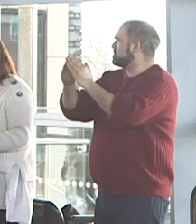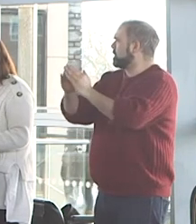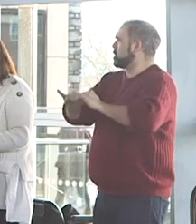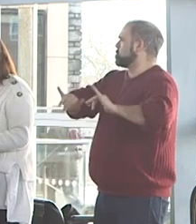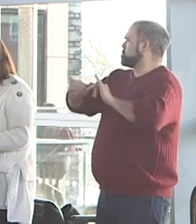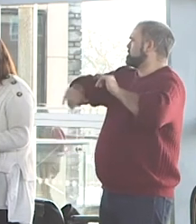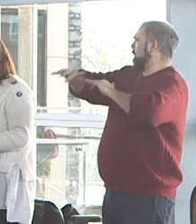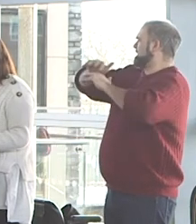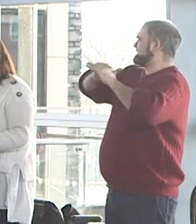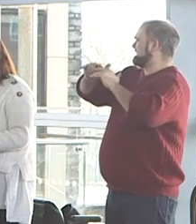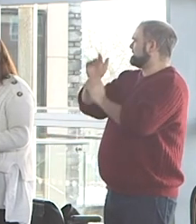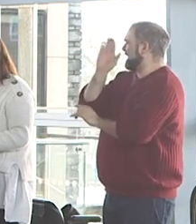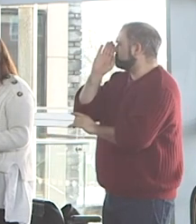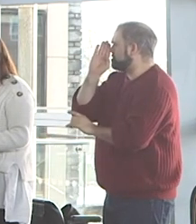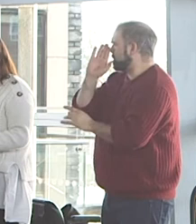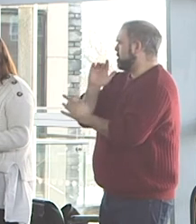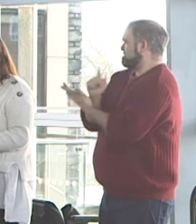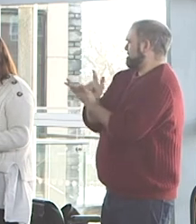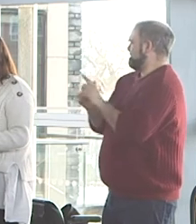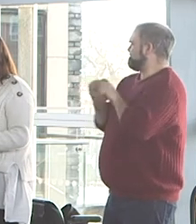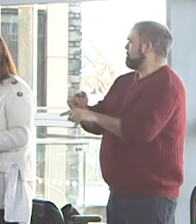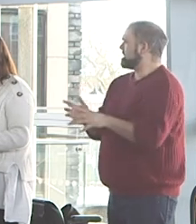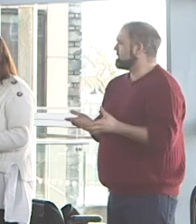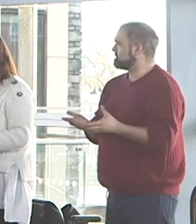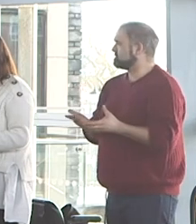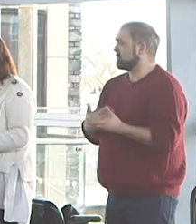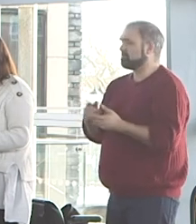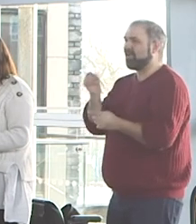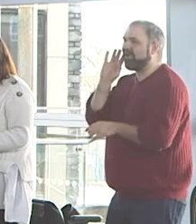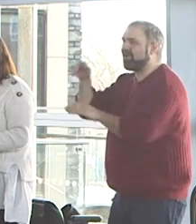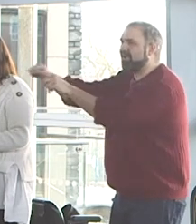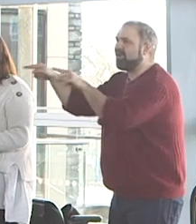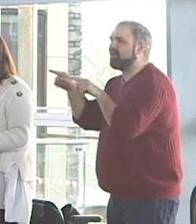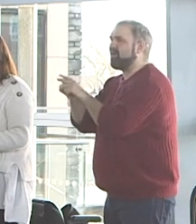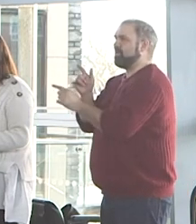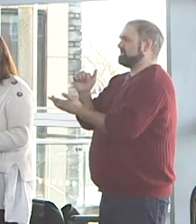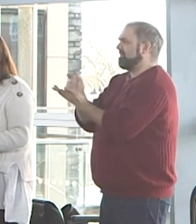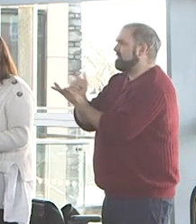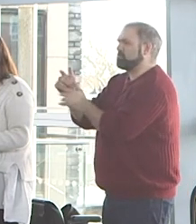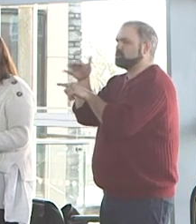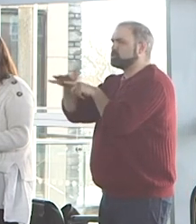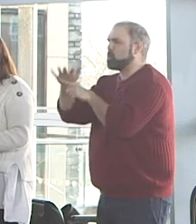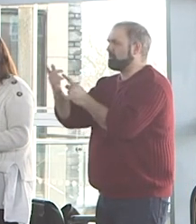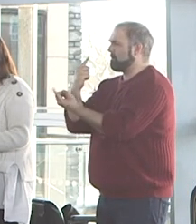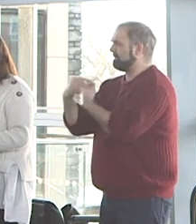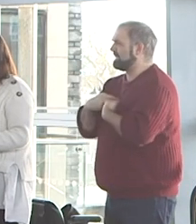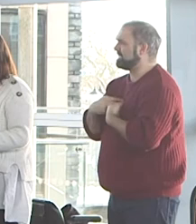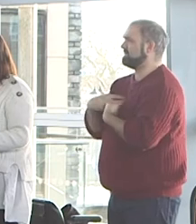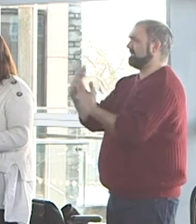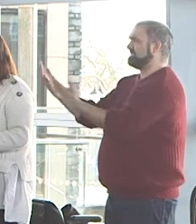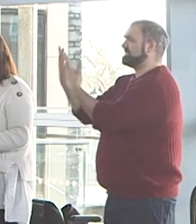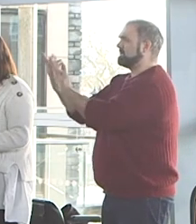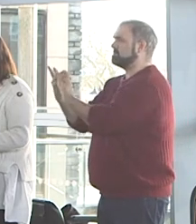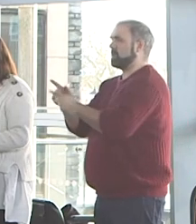homophobic. I quote, "I could hear men always making homophobic jokes in Arabic, and they would play games